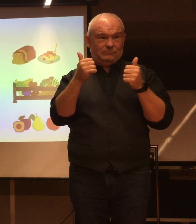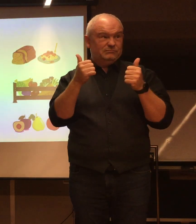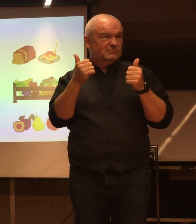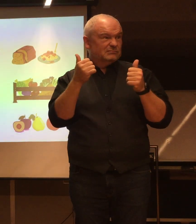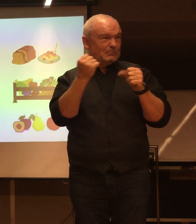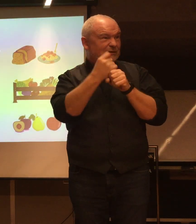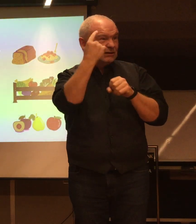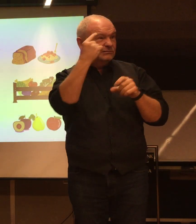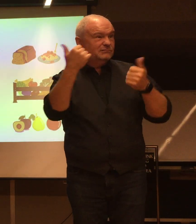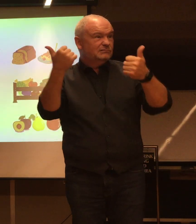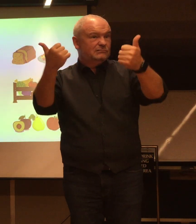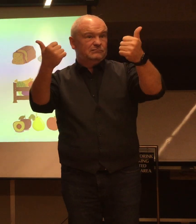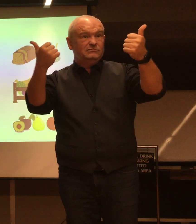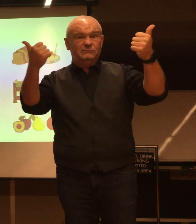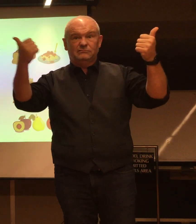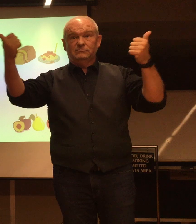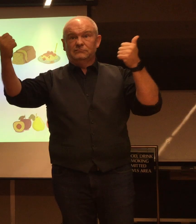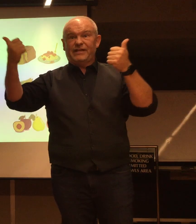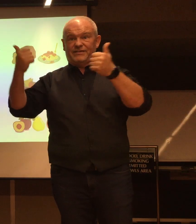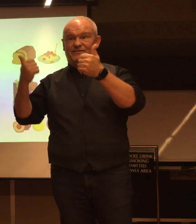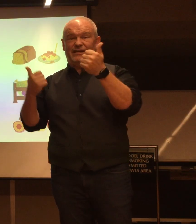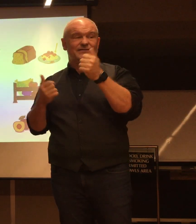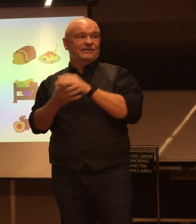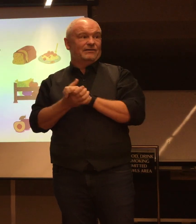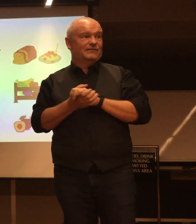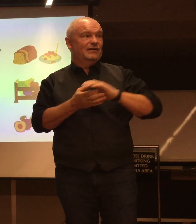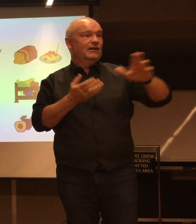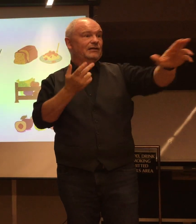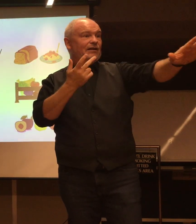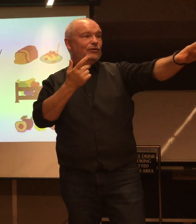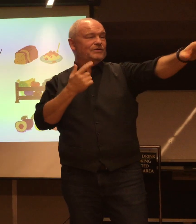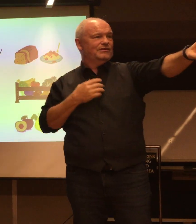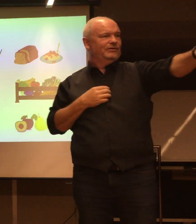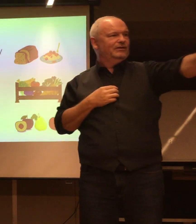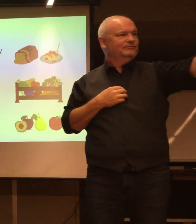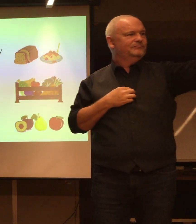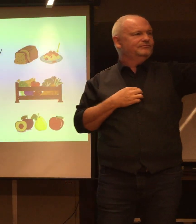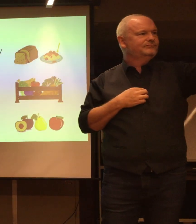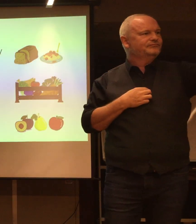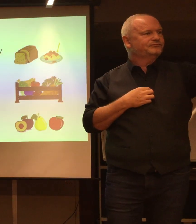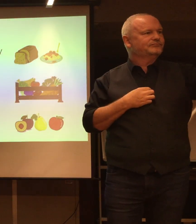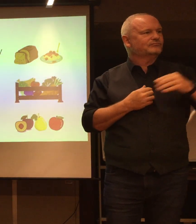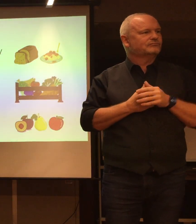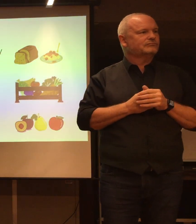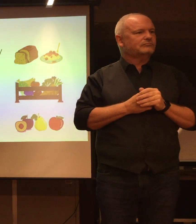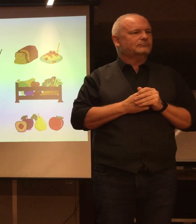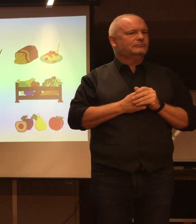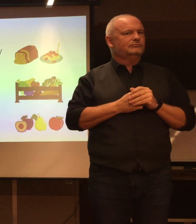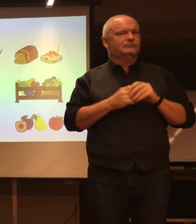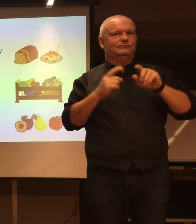Does that make sense? Yeah. Yes. Another question over here. Yep.